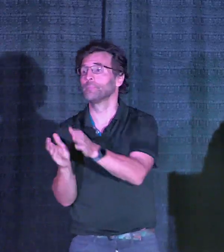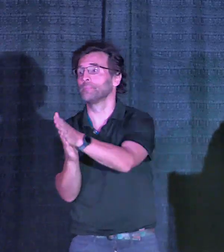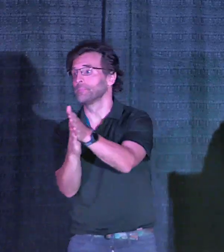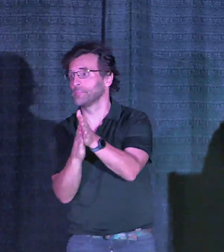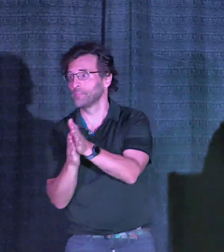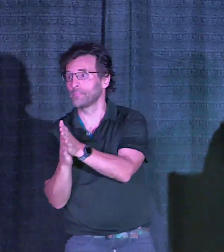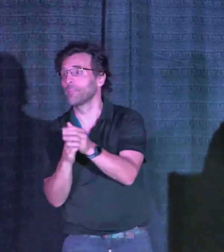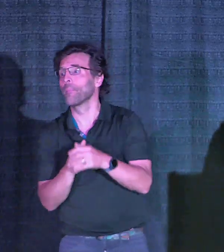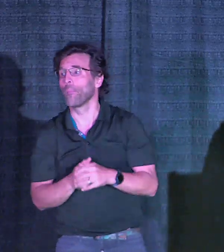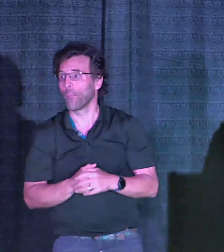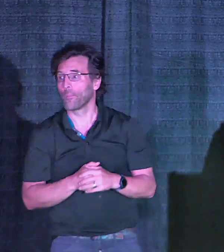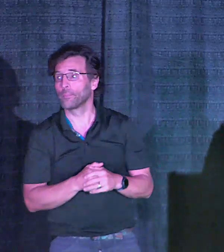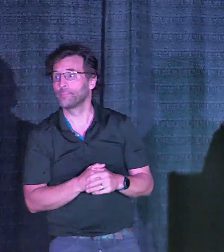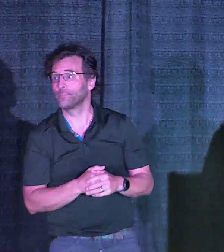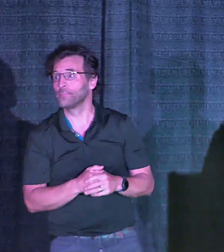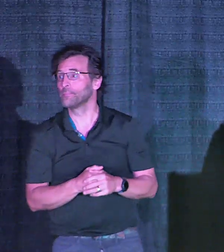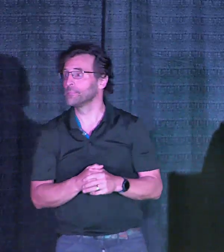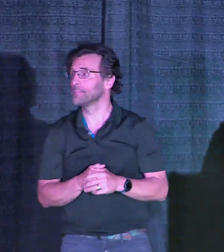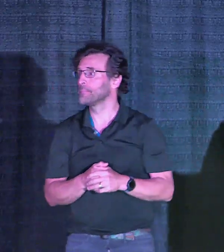Thank you.